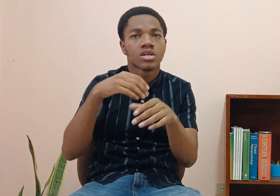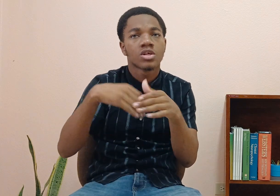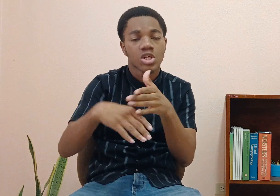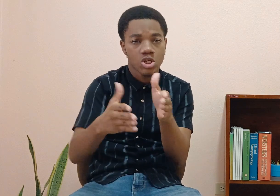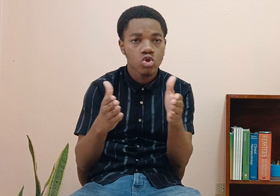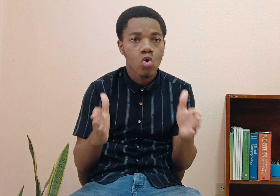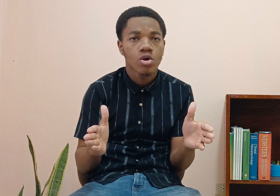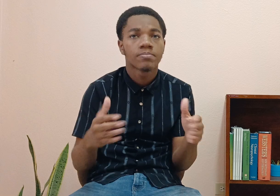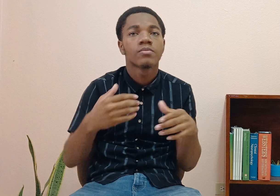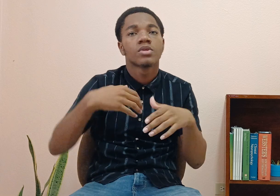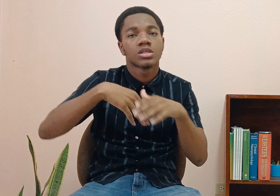task.